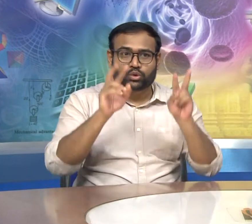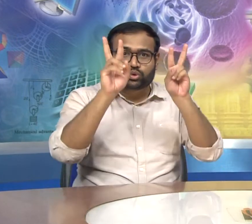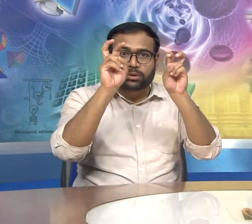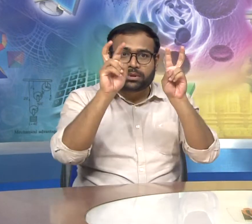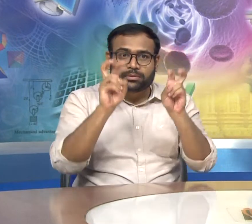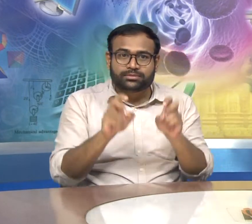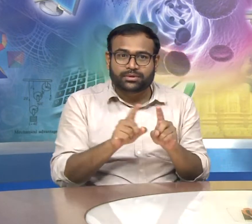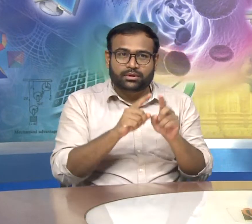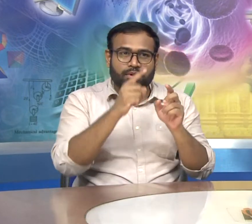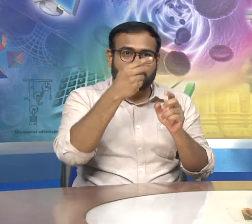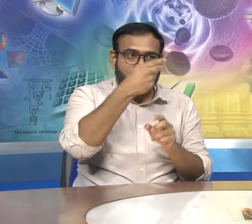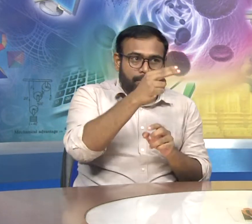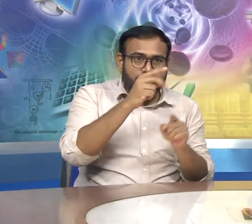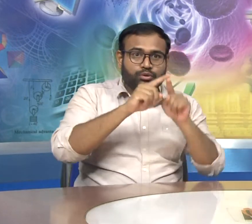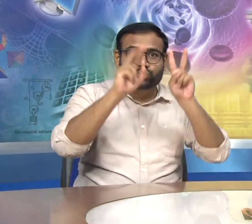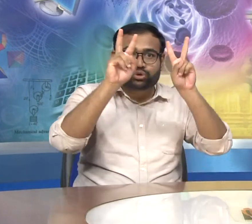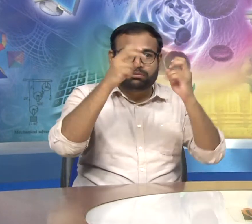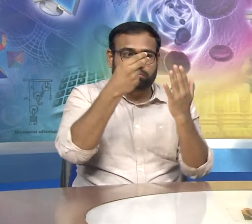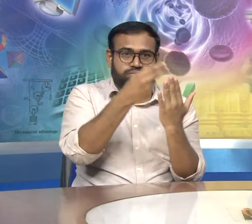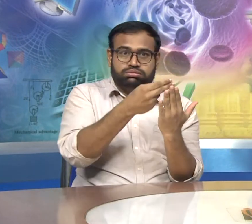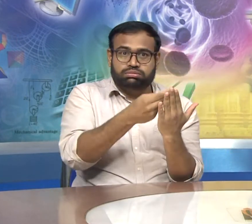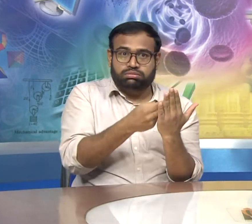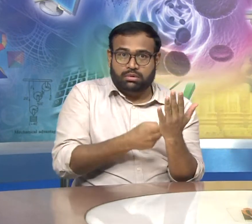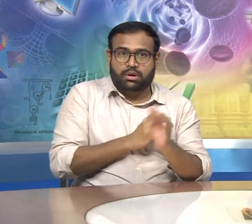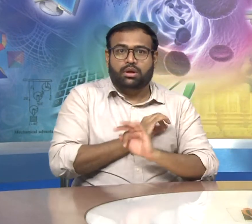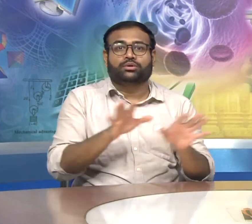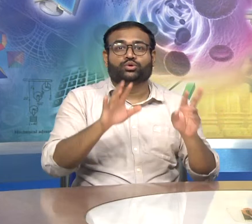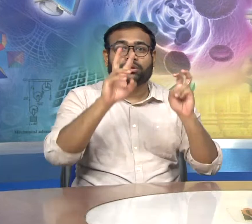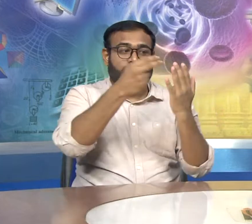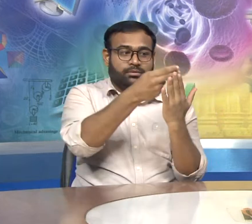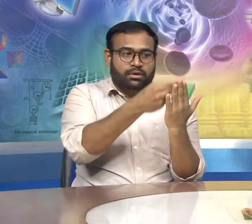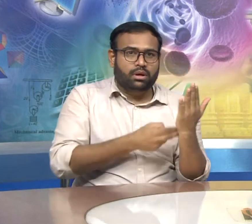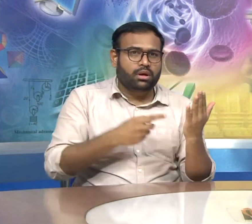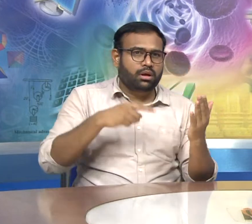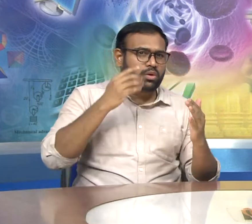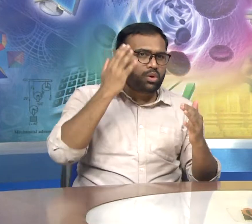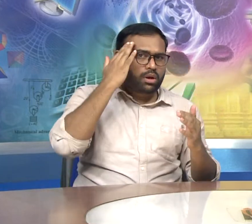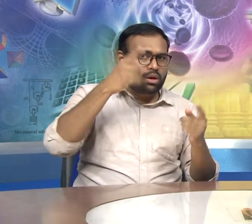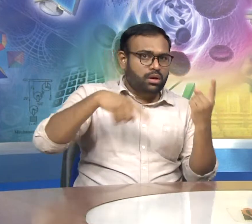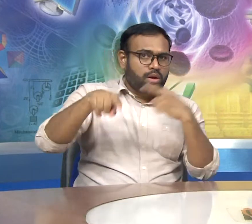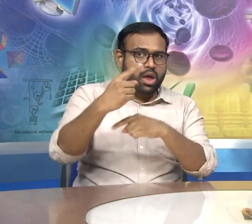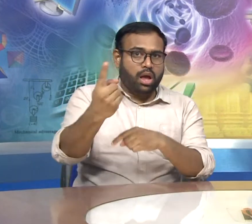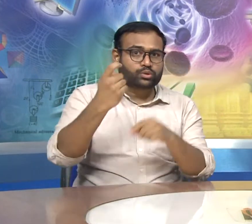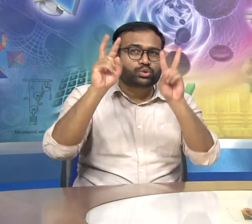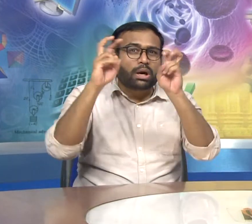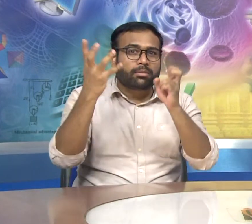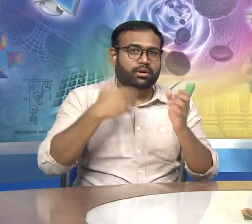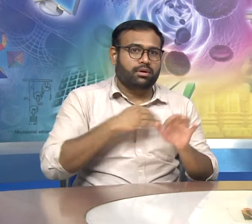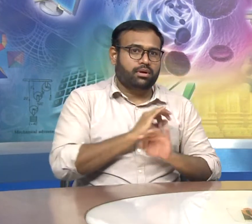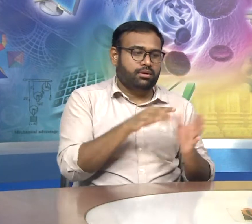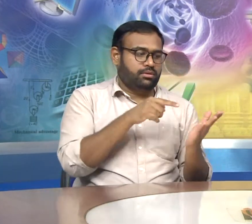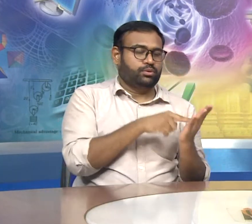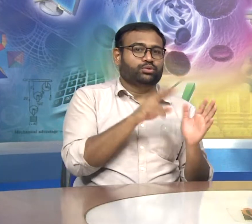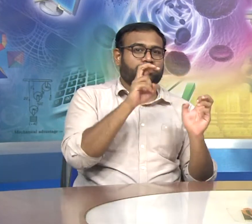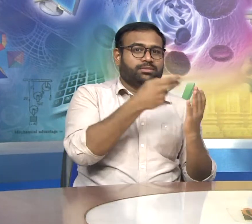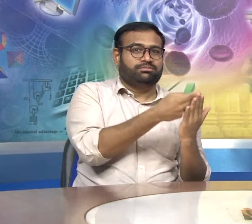Second service we call current awareness service indexing, and we also call